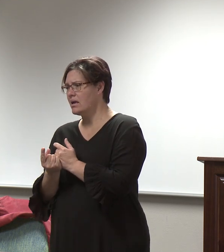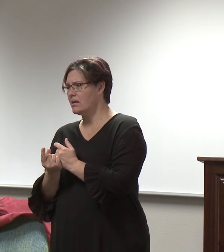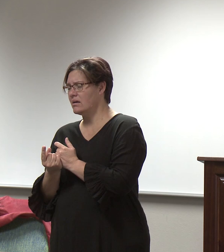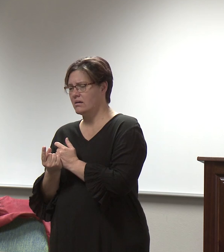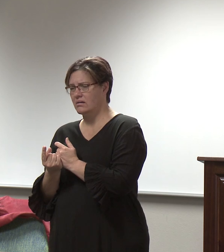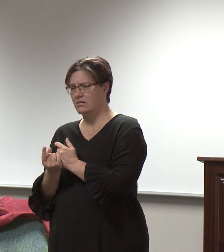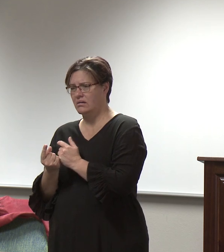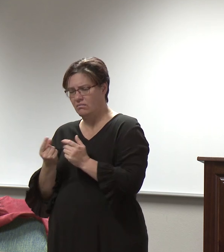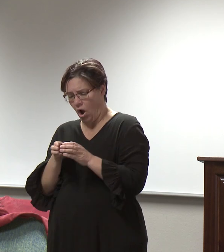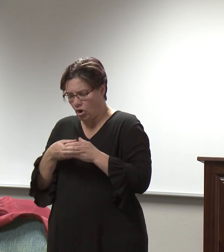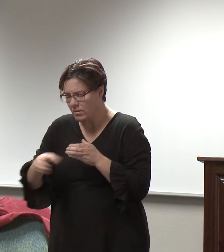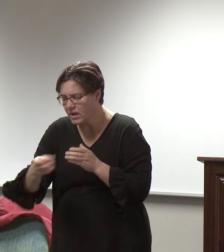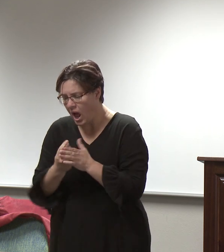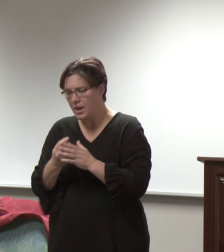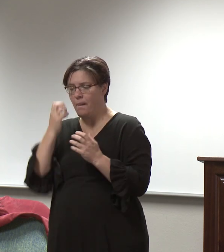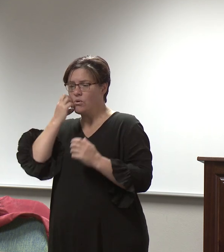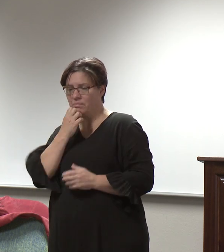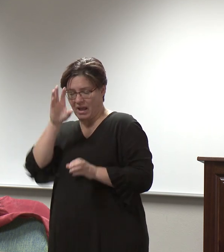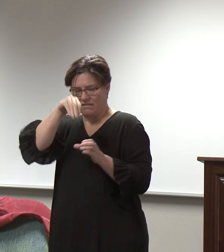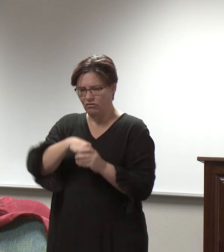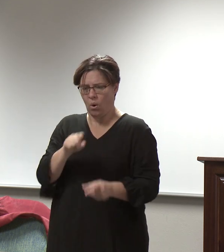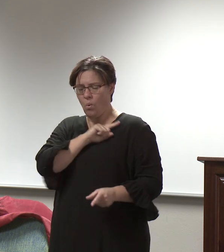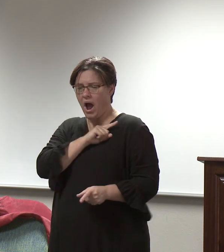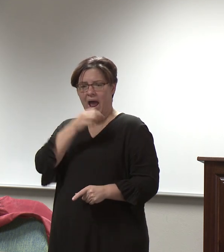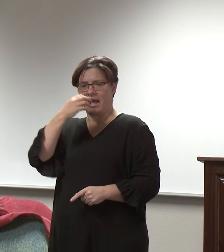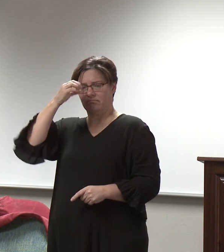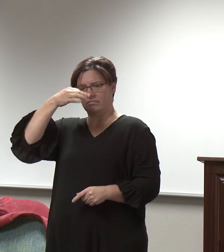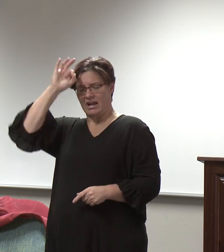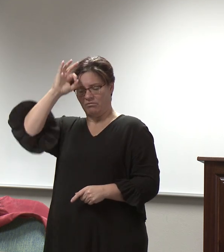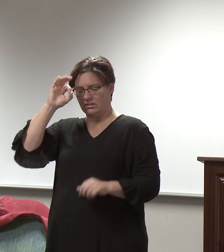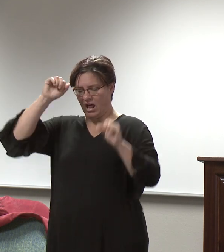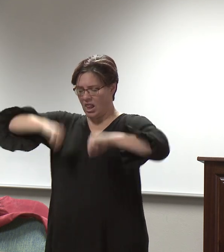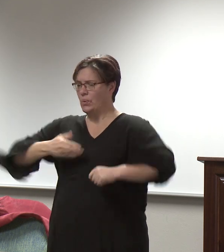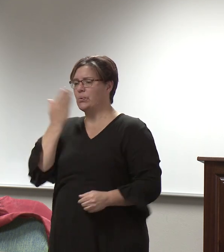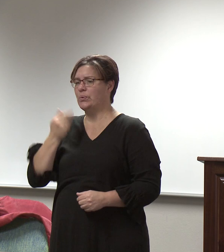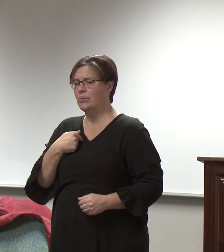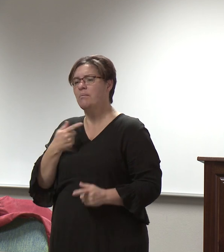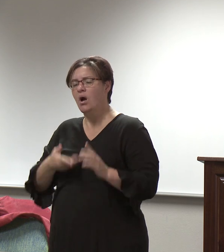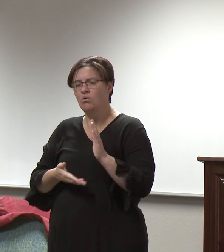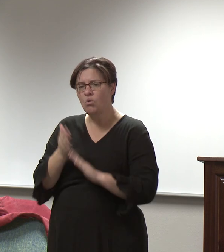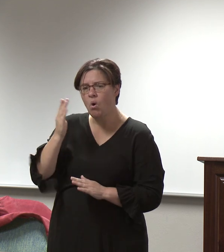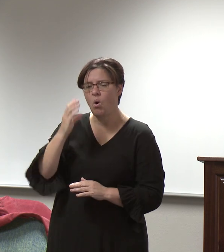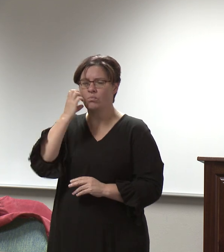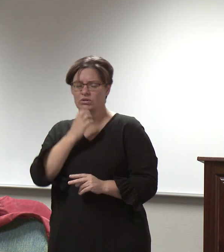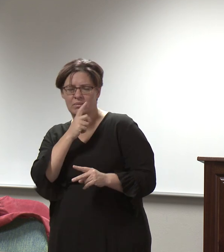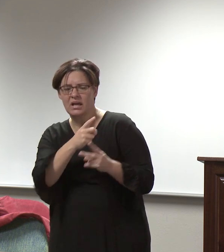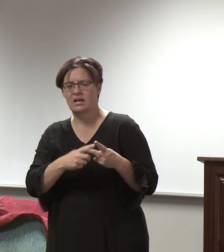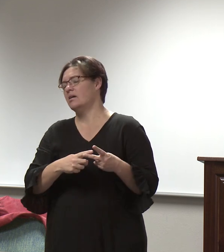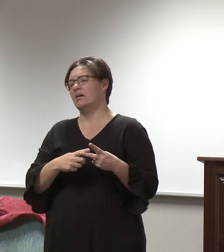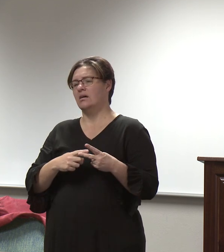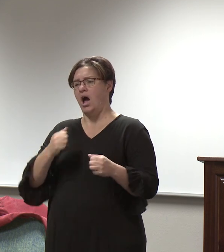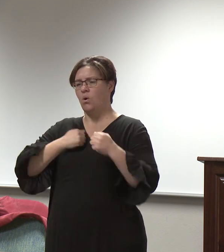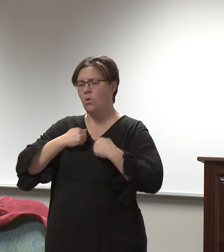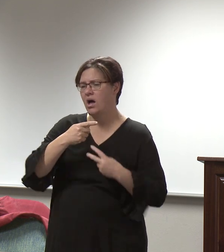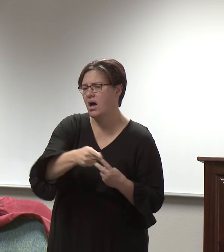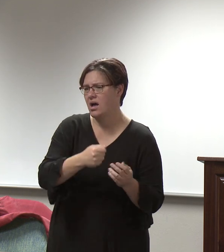colonies in Mozambique. The government didn't allow me. So I came to Mozambique and Angola and São Tomé e Príncipe and